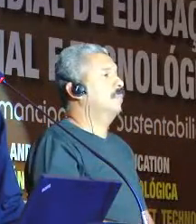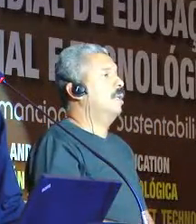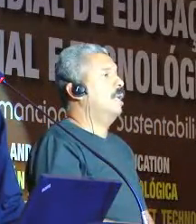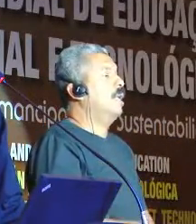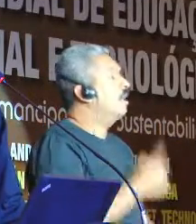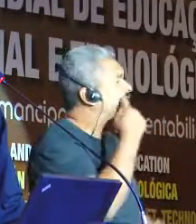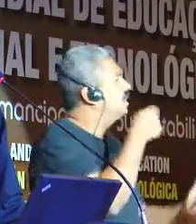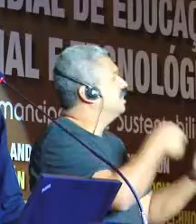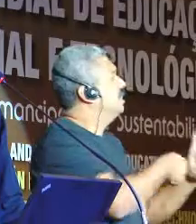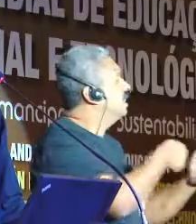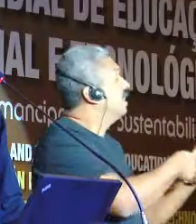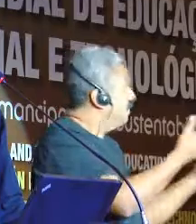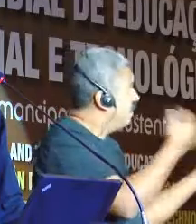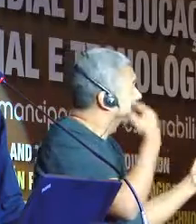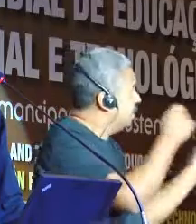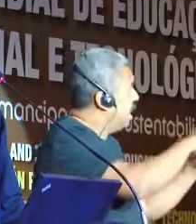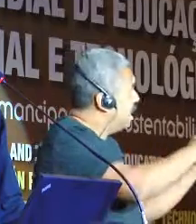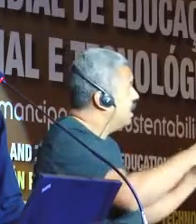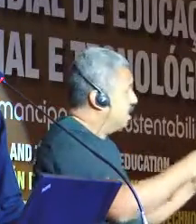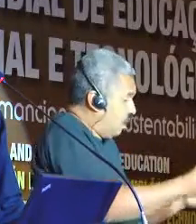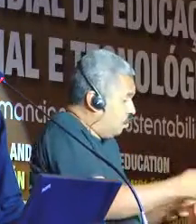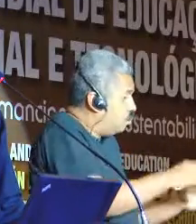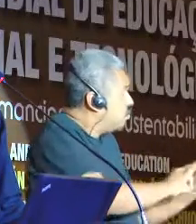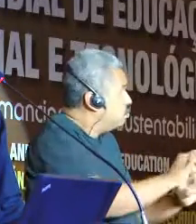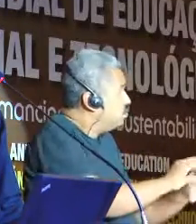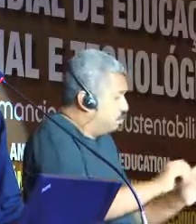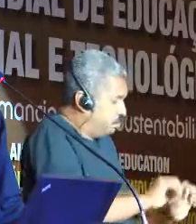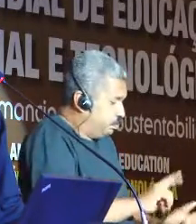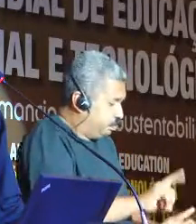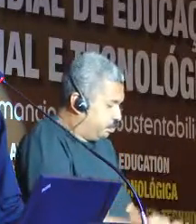They say, just buy it from Taiwan.